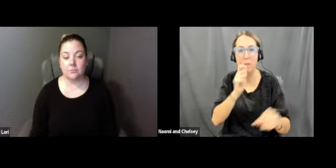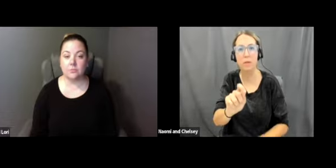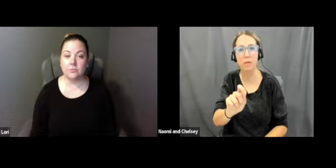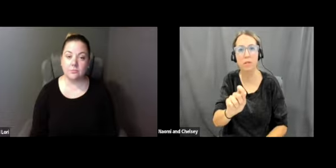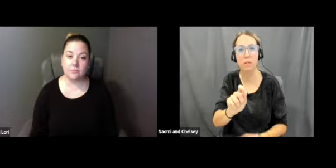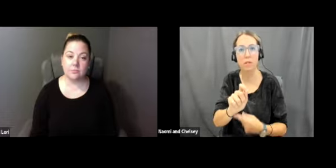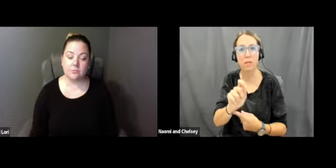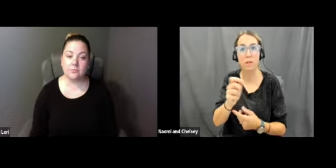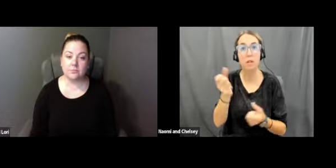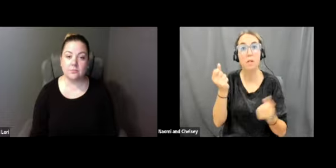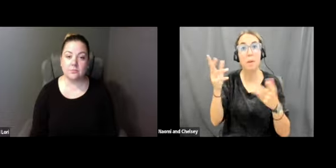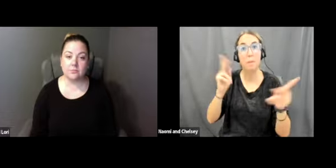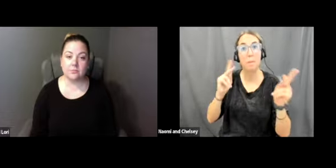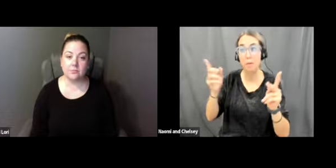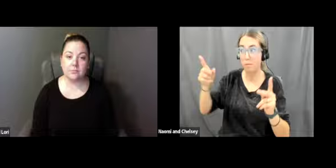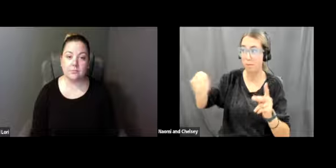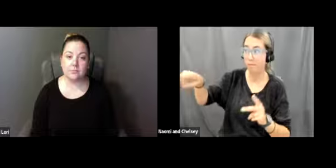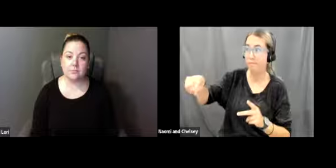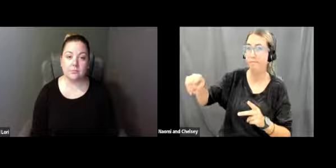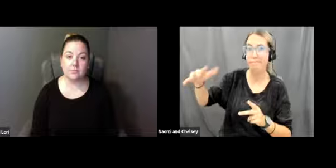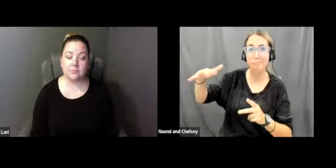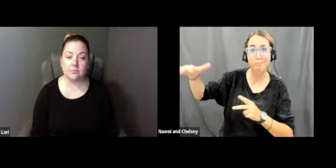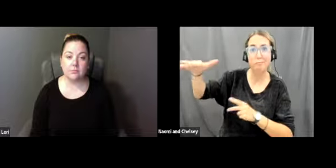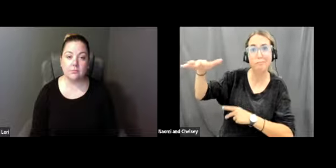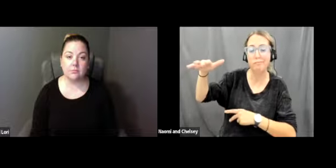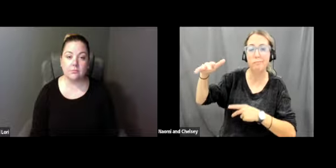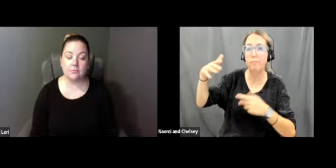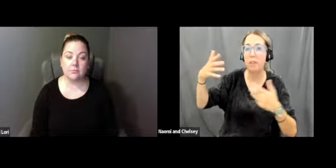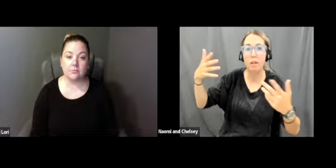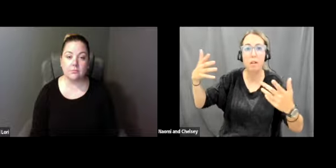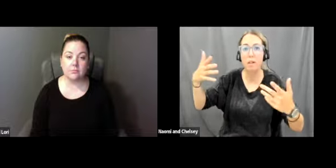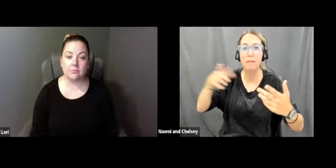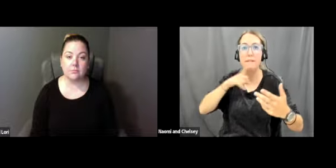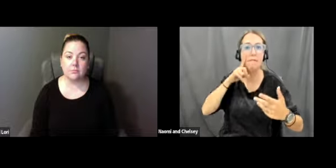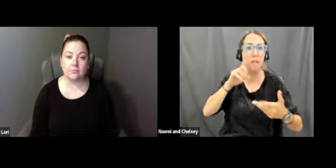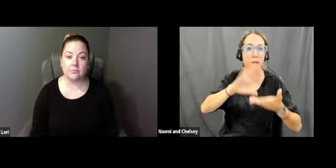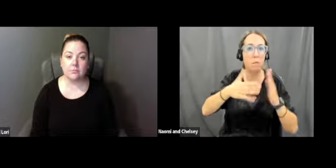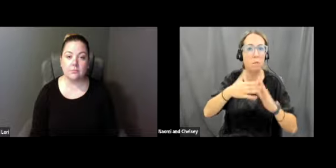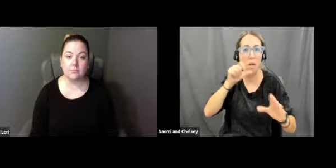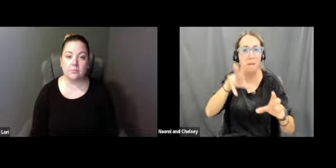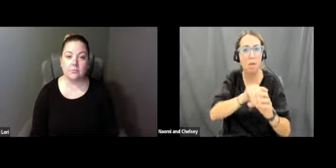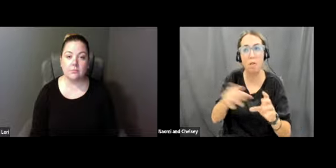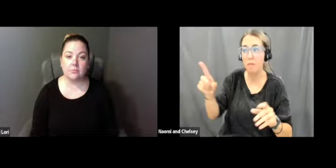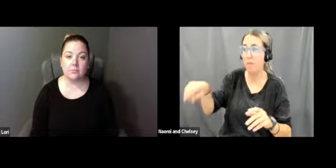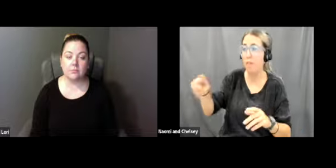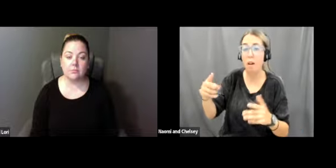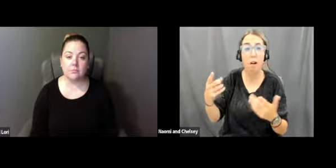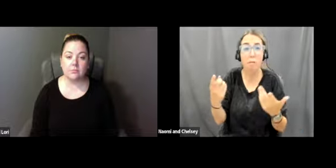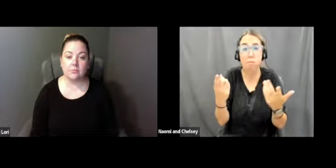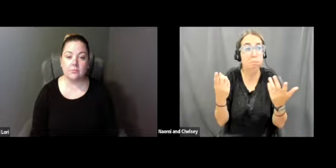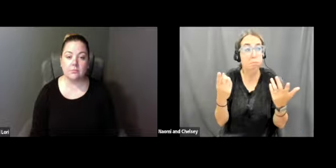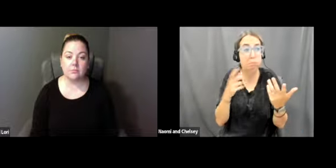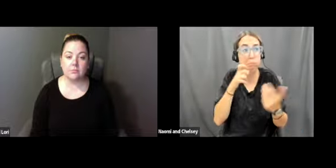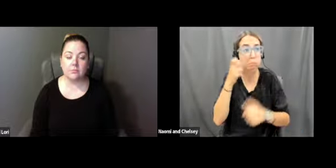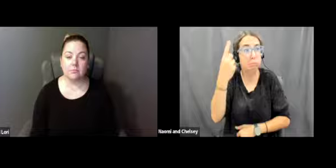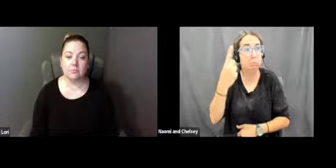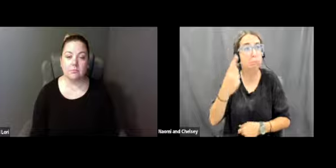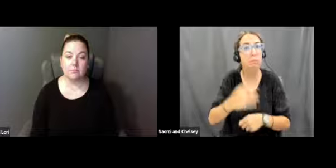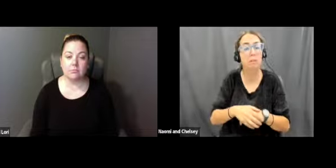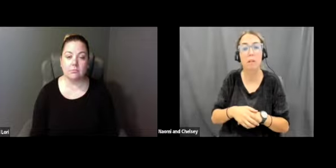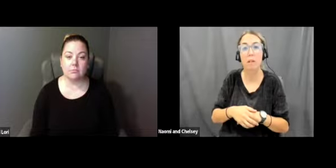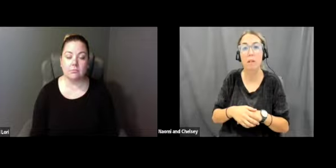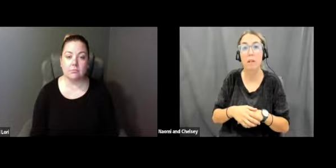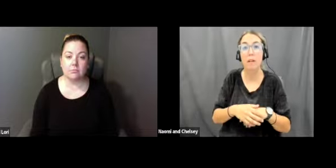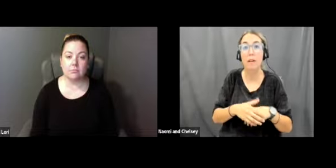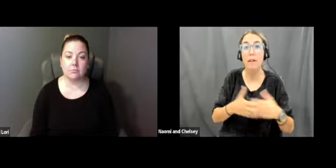part of the deaf community or privy to the deaf community don't actually understand that it, like, when you speak ASL and English, you